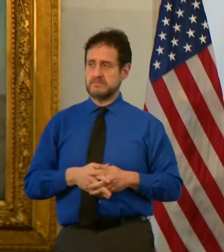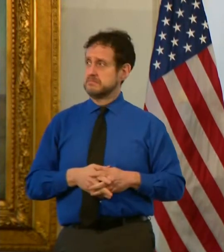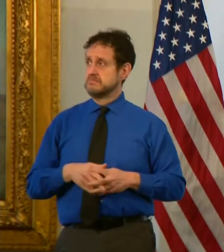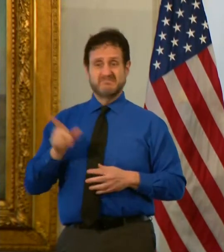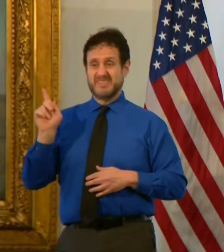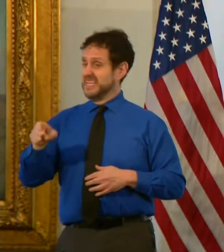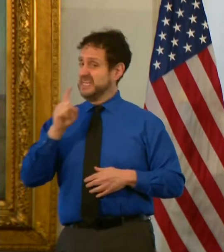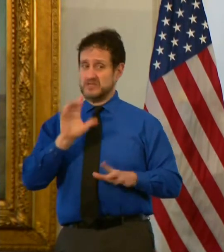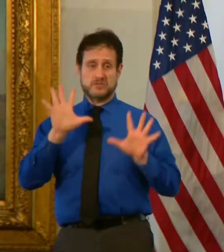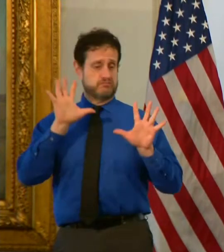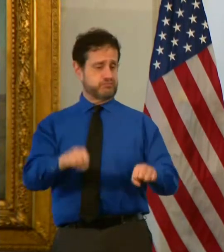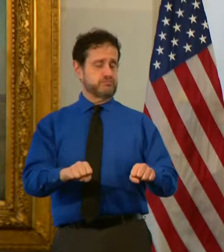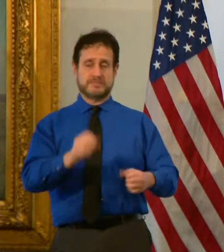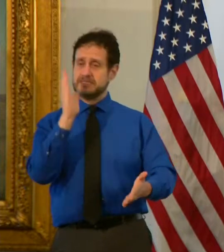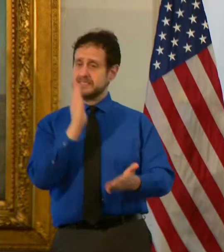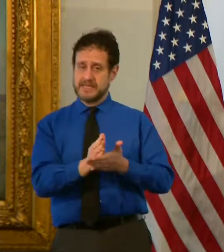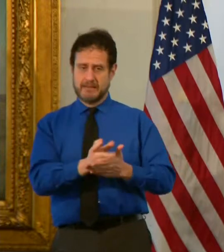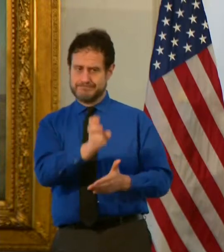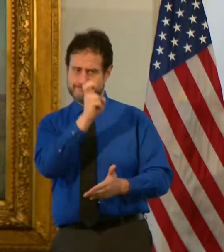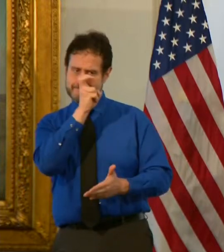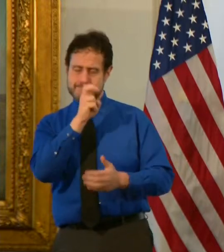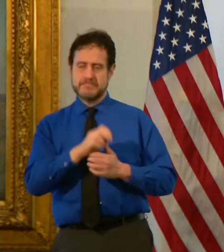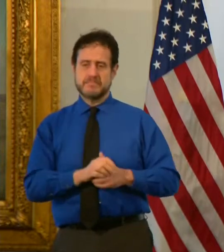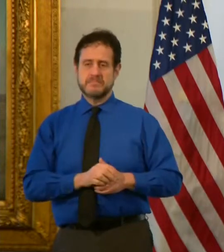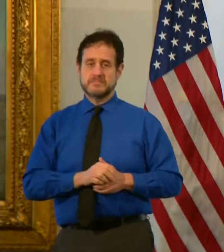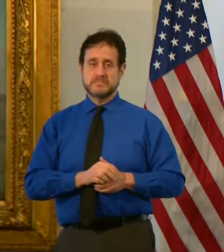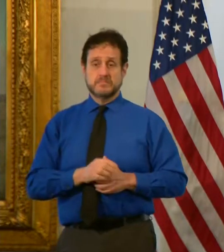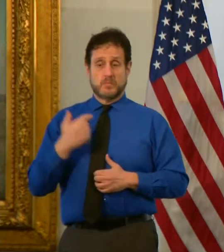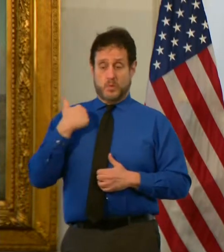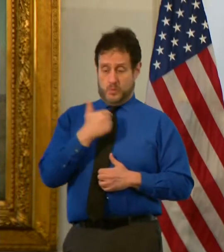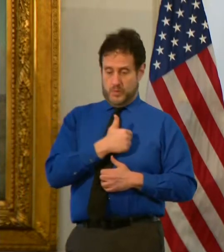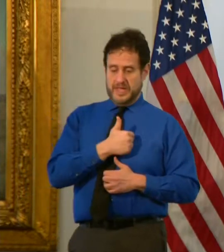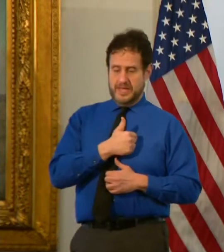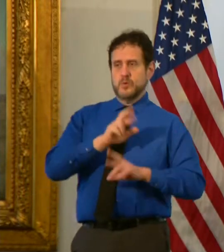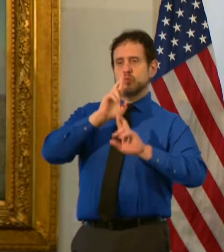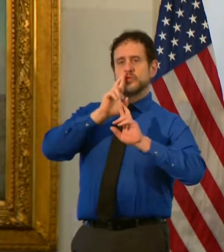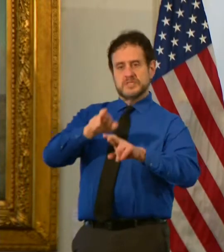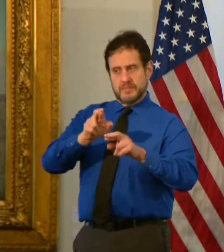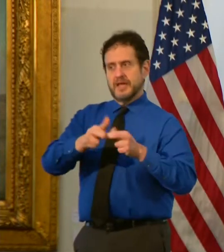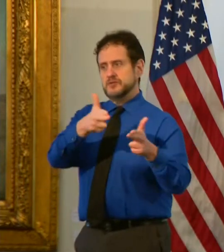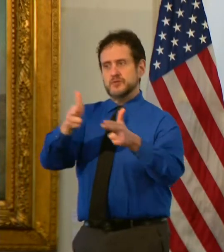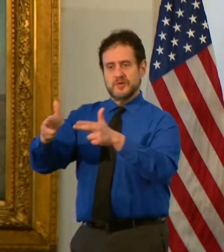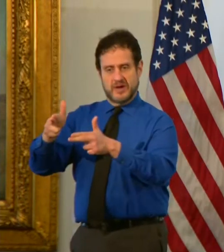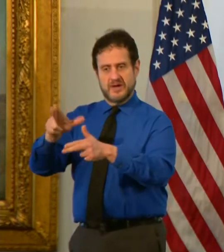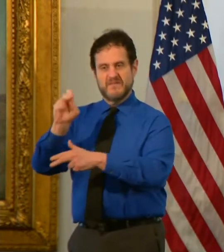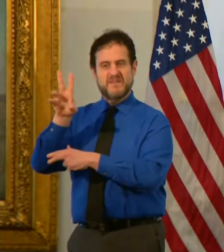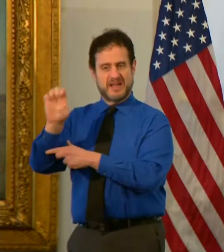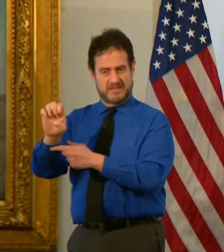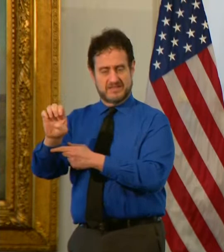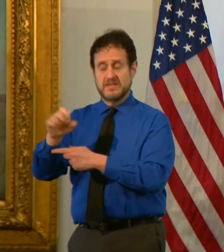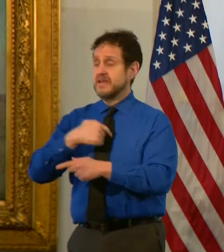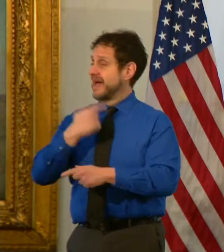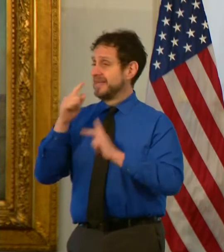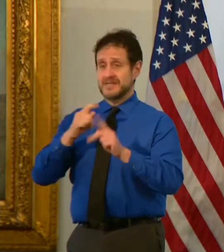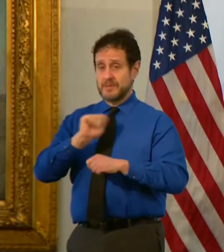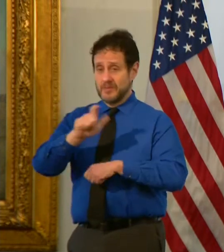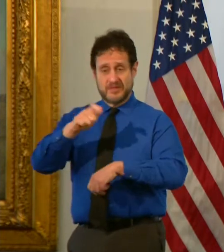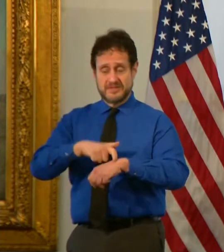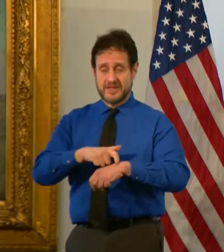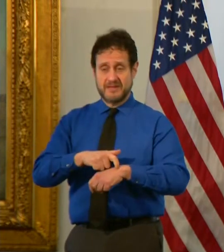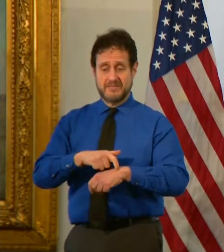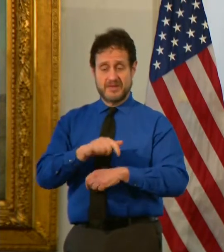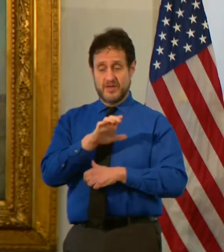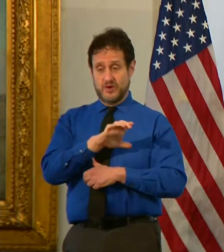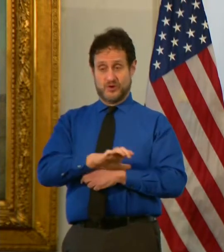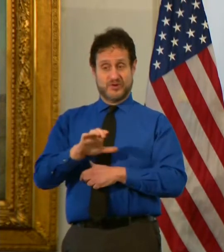stop. Because what we are doing is responding to gun violence. I tell people all the time, Cook County State's Attorney's